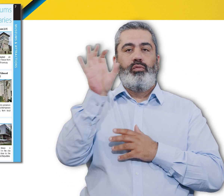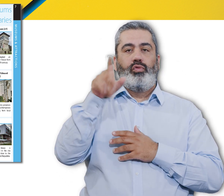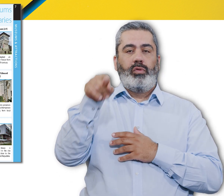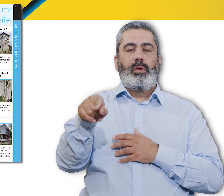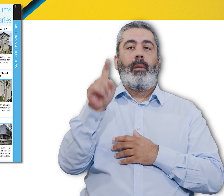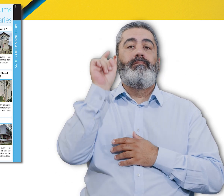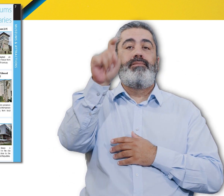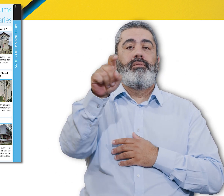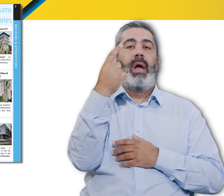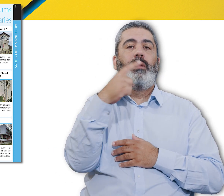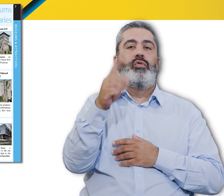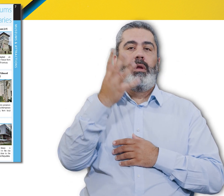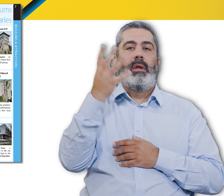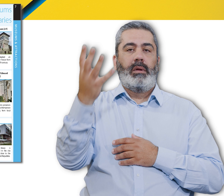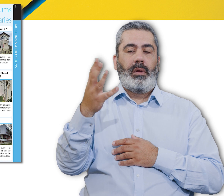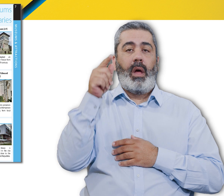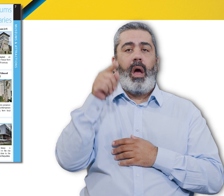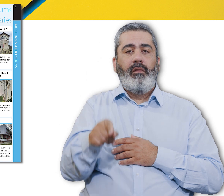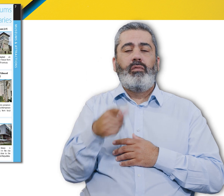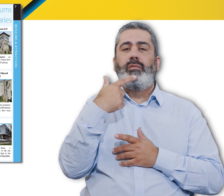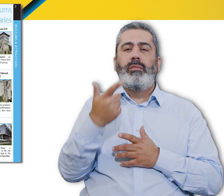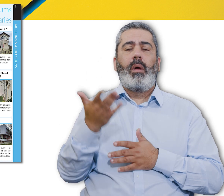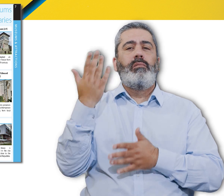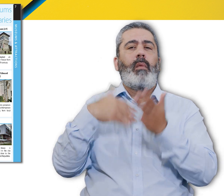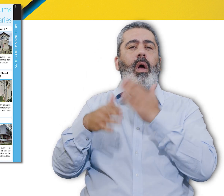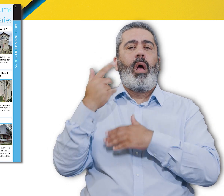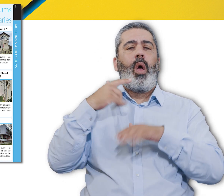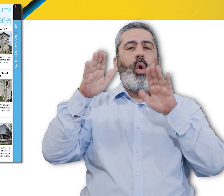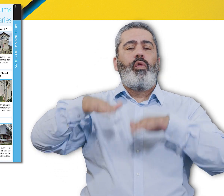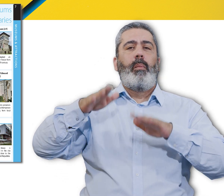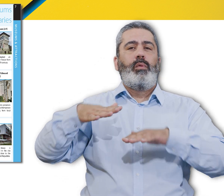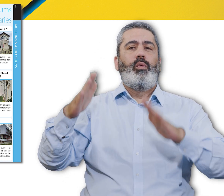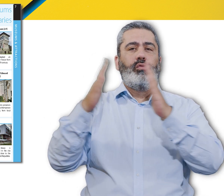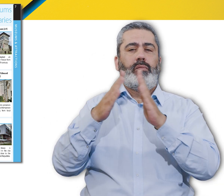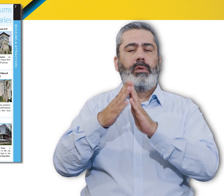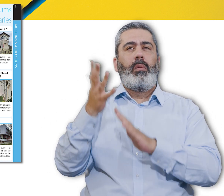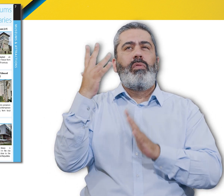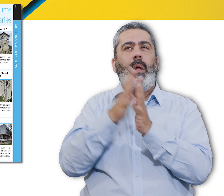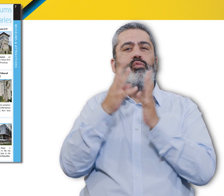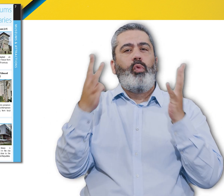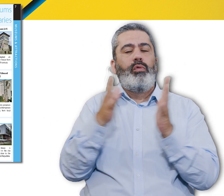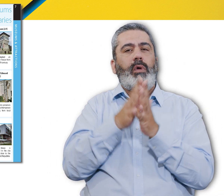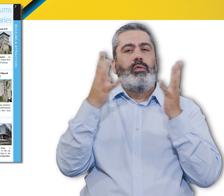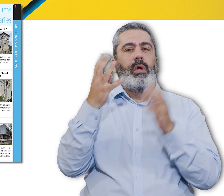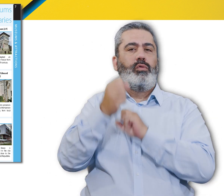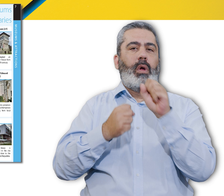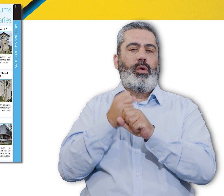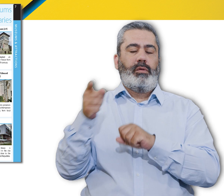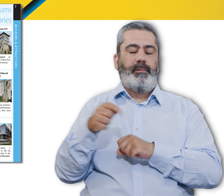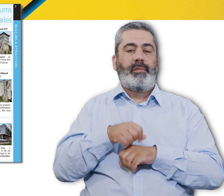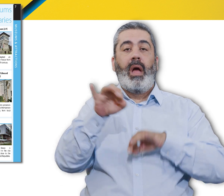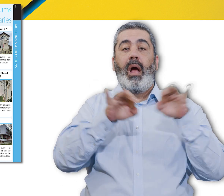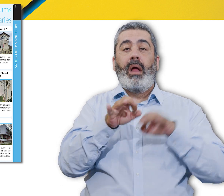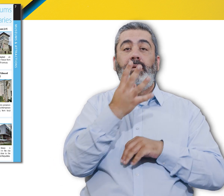number 144, is adapted an Ottoman house from the 18th to 19th century. Cultural Center and Edward